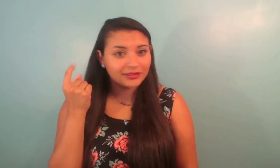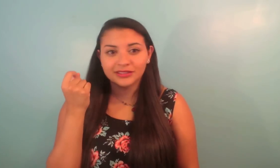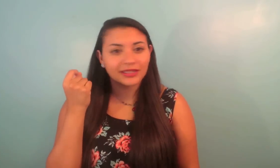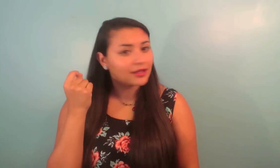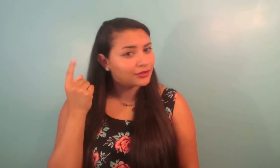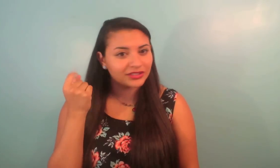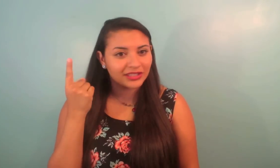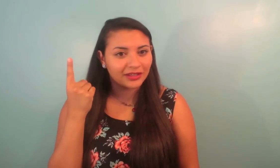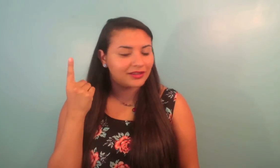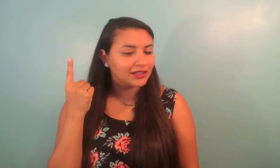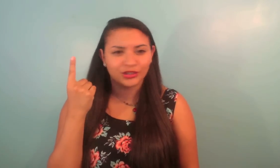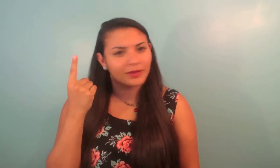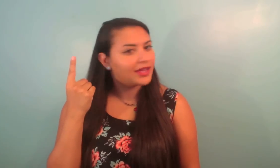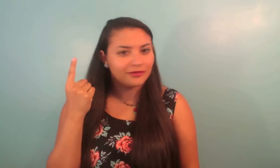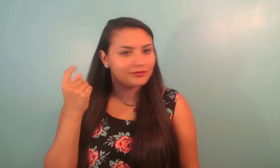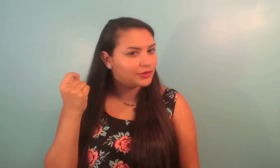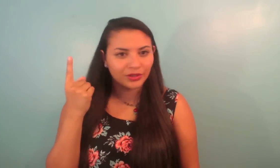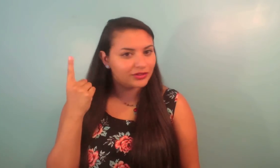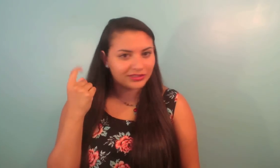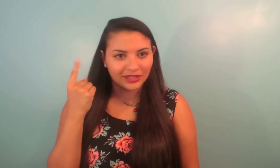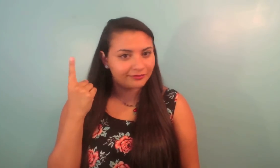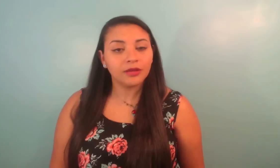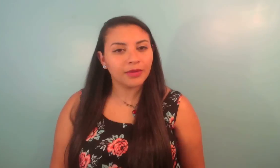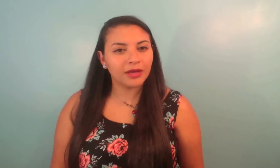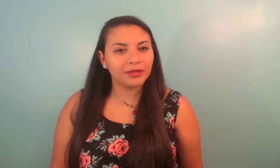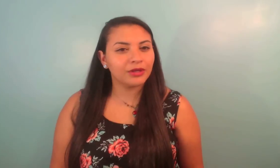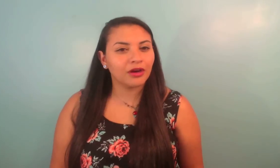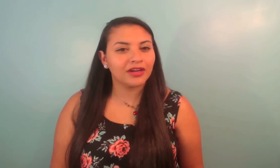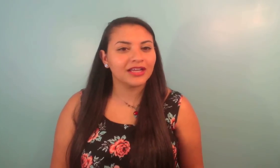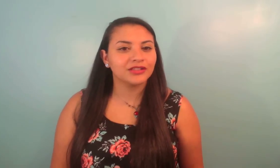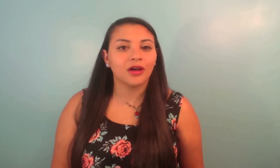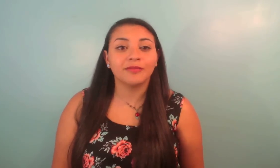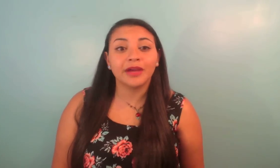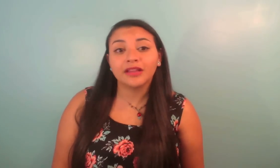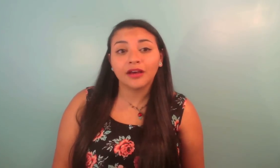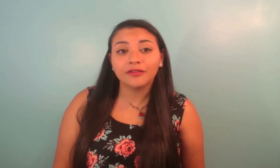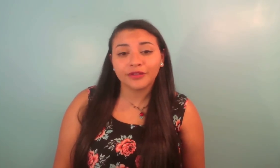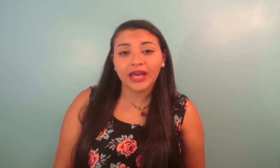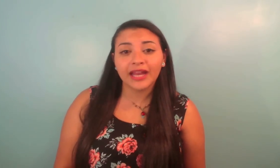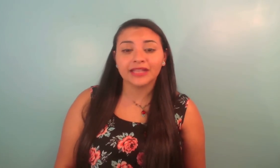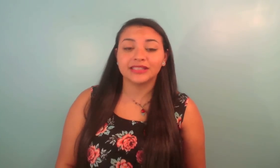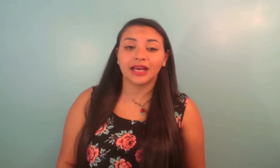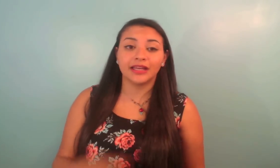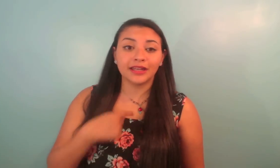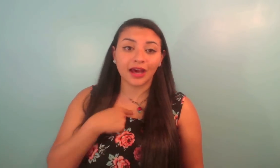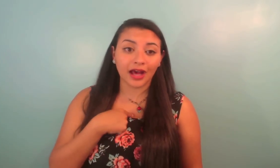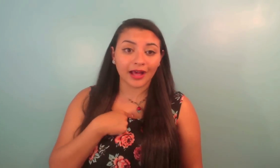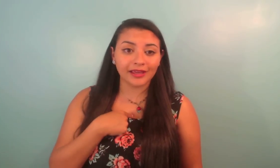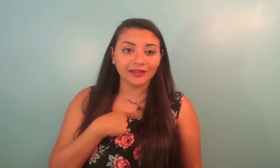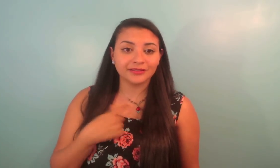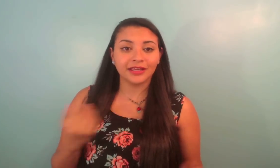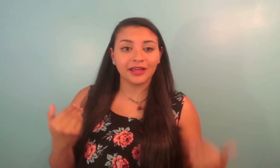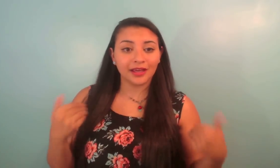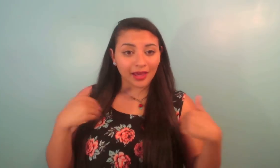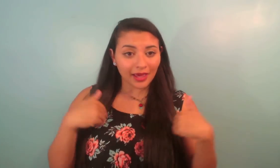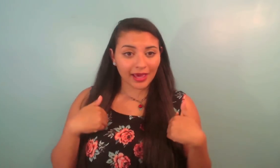is like understand and then I shook my head. Don't understand. My baby already has all of my love. For that I signed I